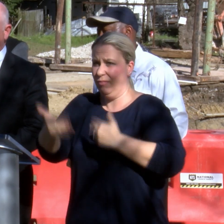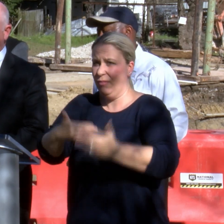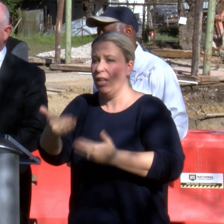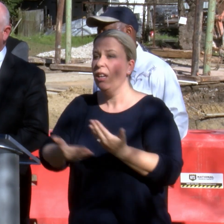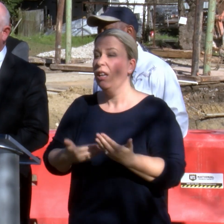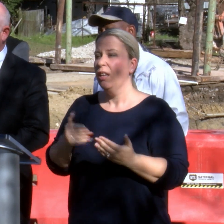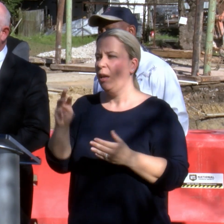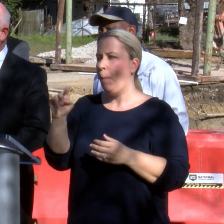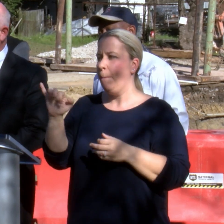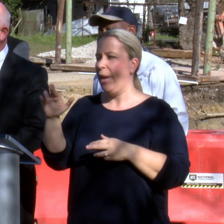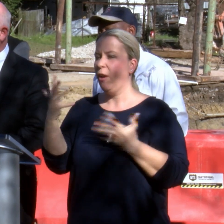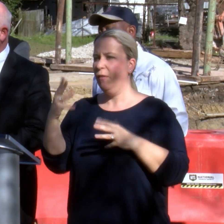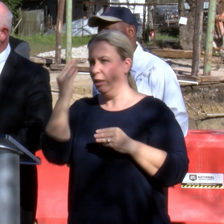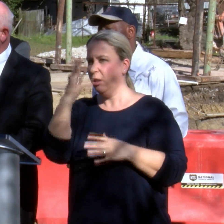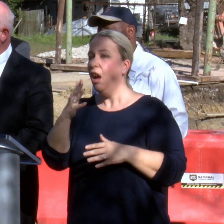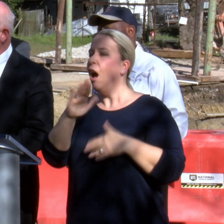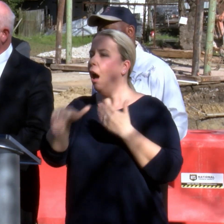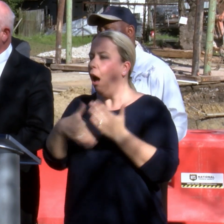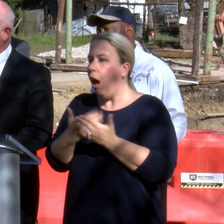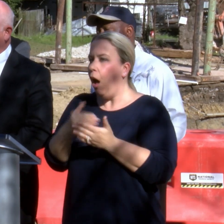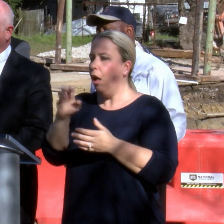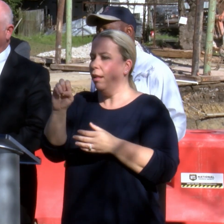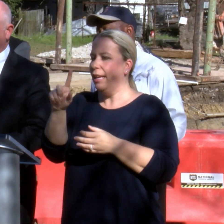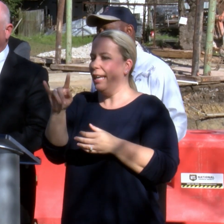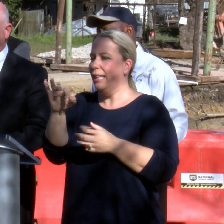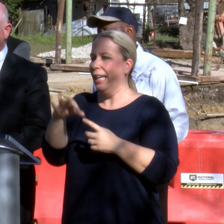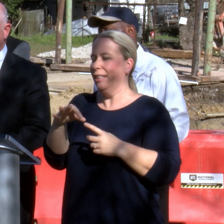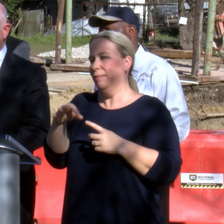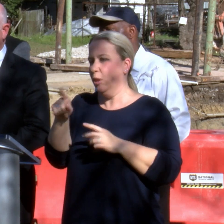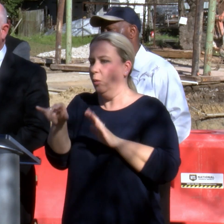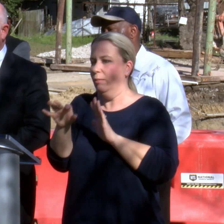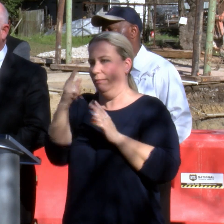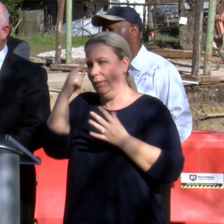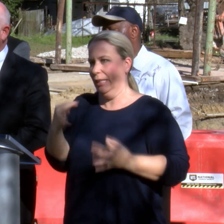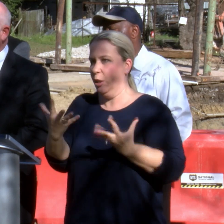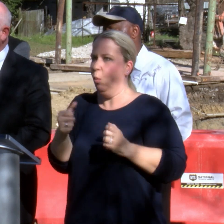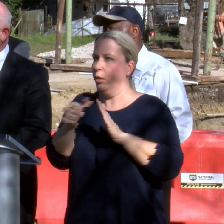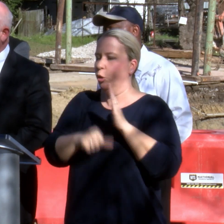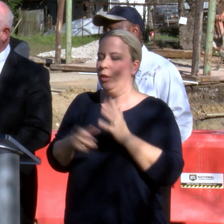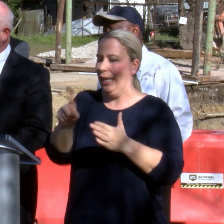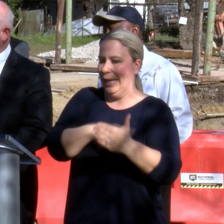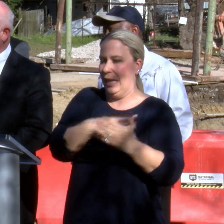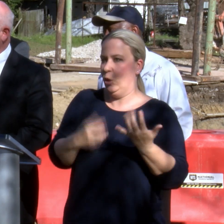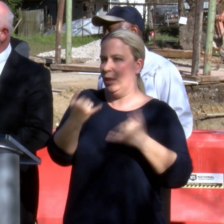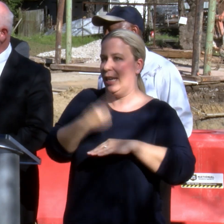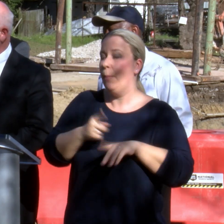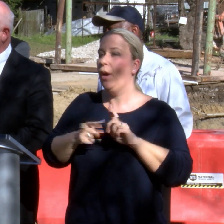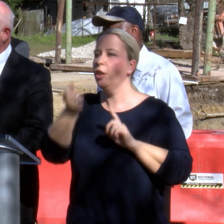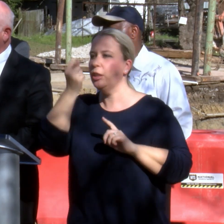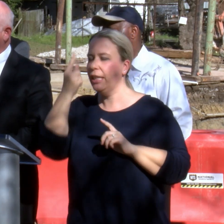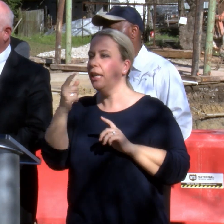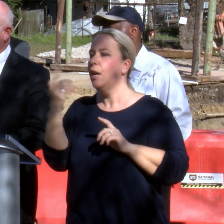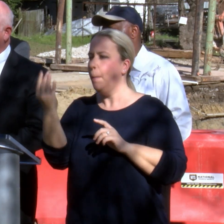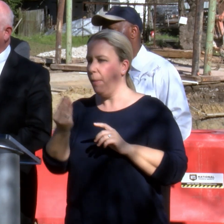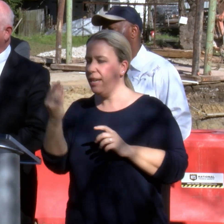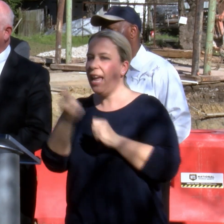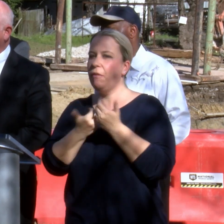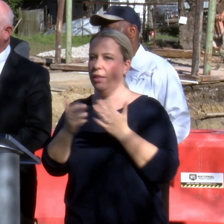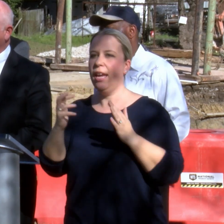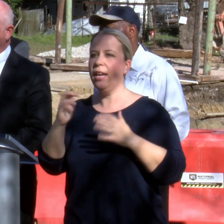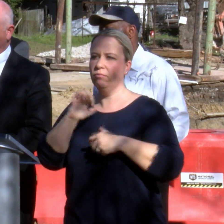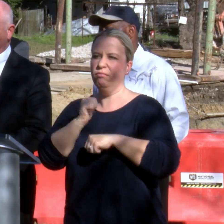mayor pointed out, the elective surgeries have been canceled. Many clinics were canceled today, but by Monday we expect everything will be back up to